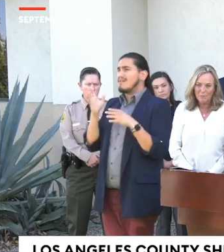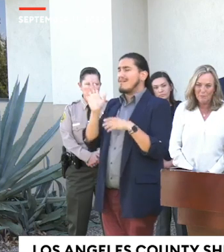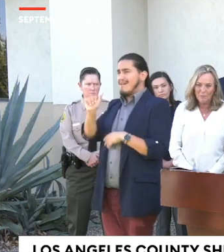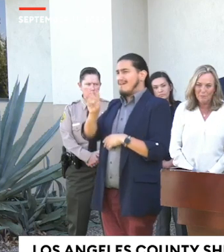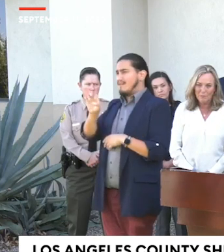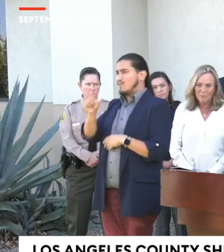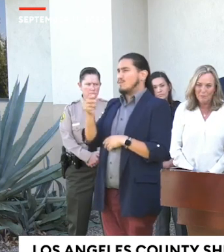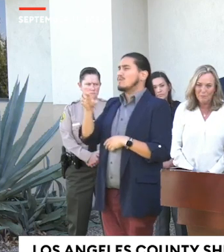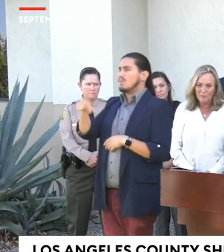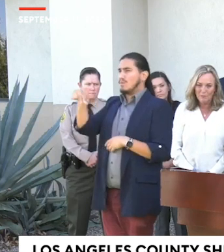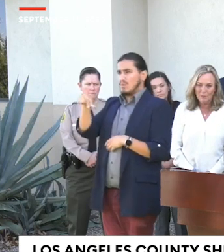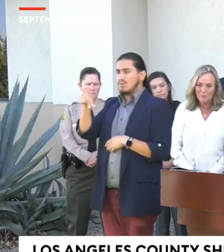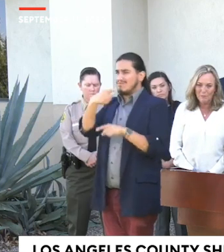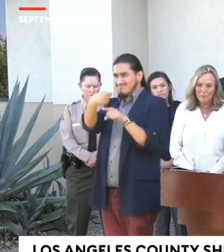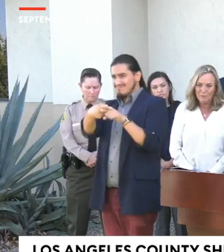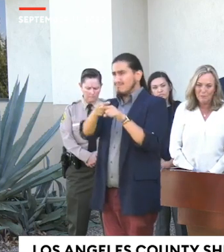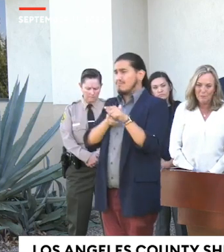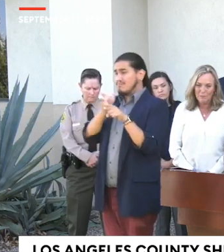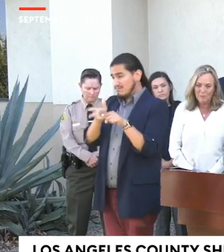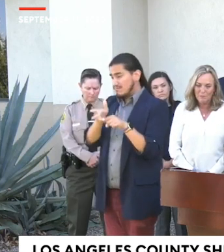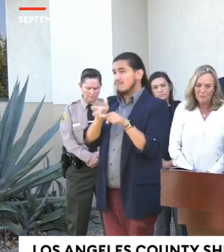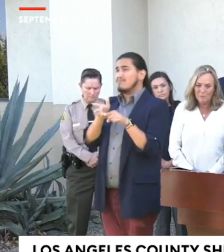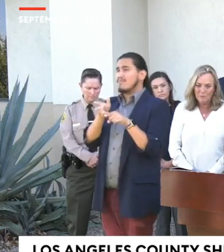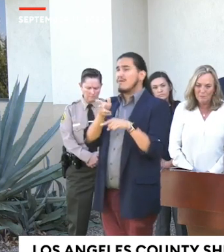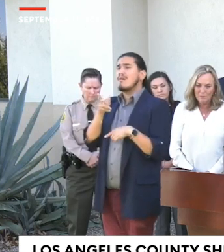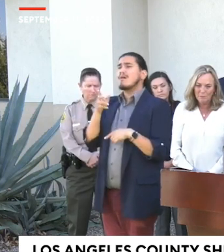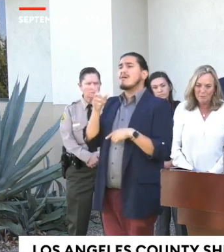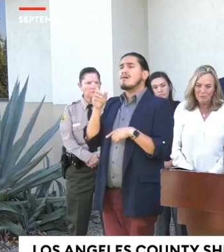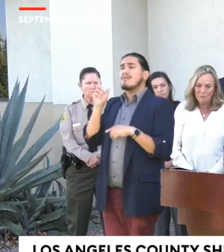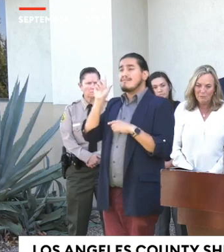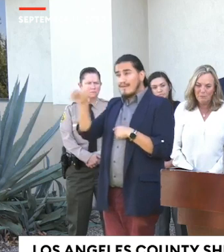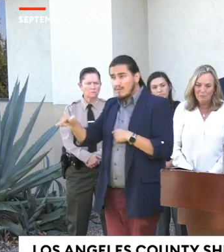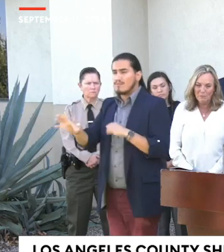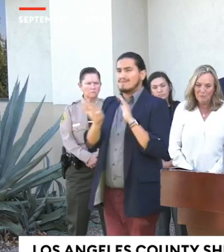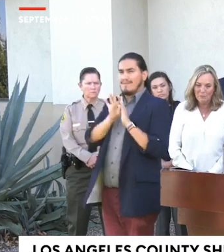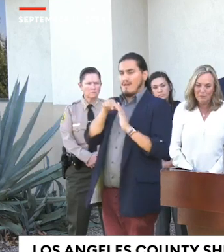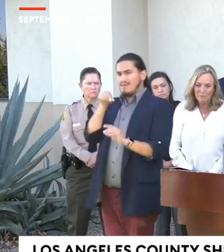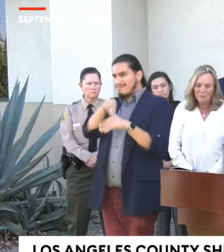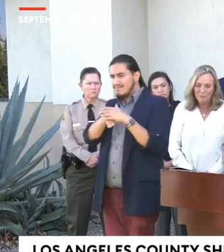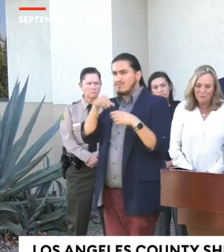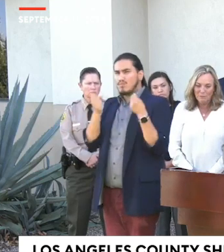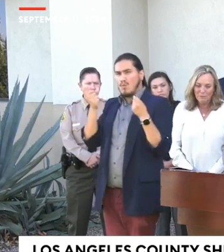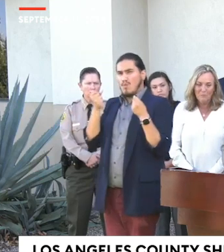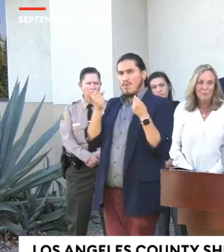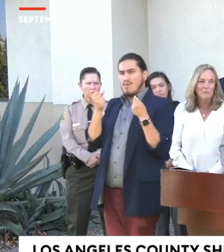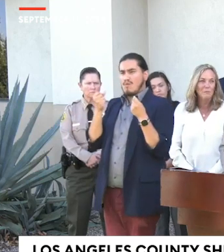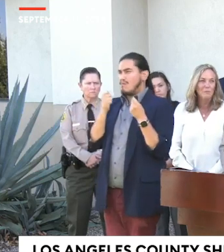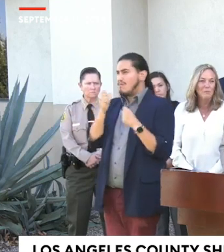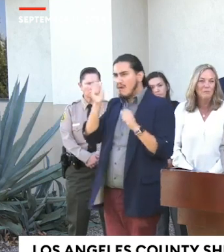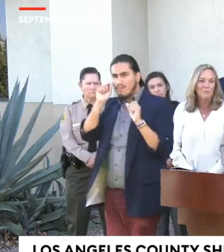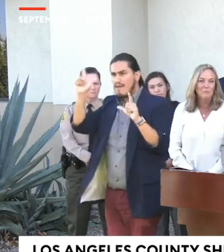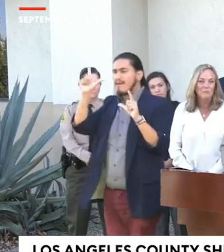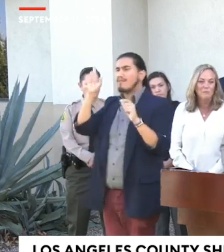Avenue Q. Minutes later, he was discovered unconscious in his vehicle by a